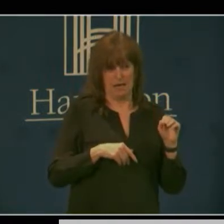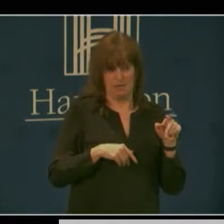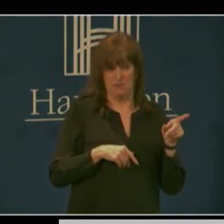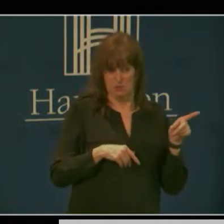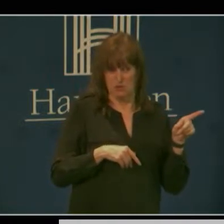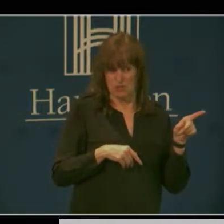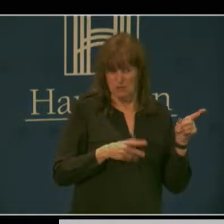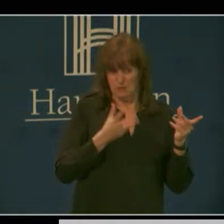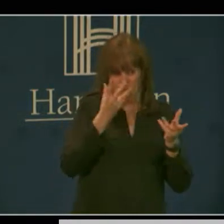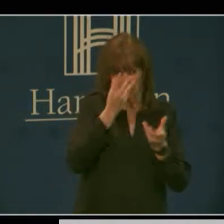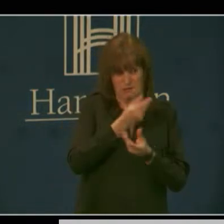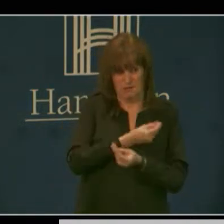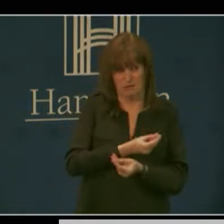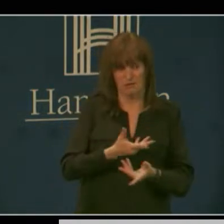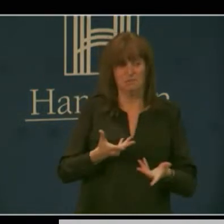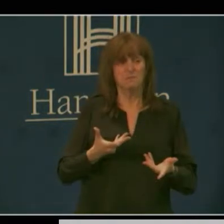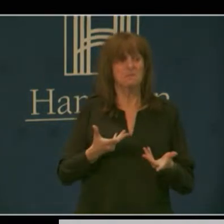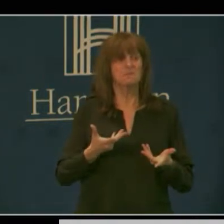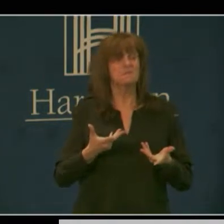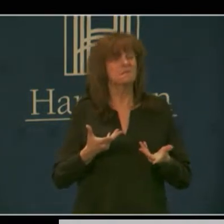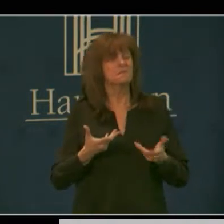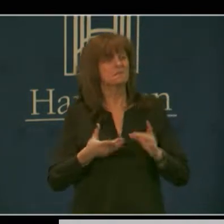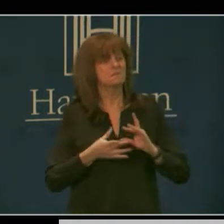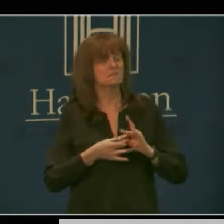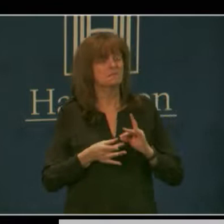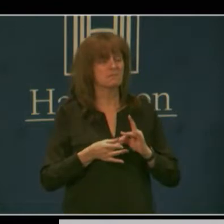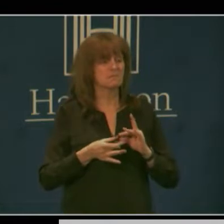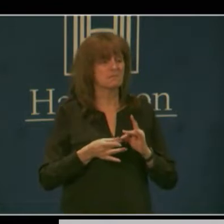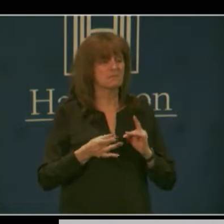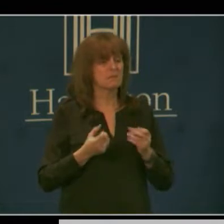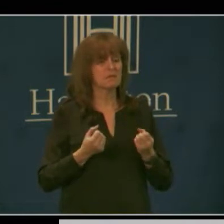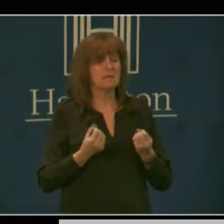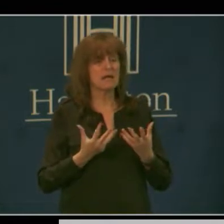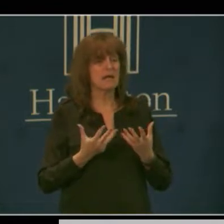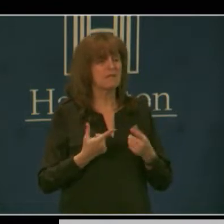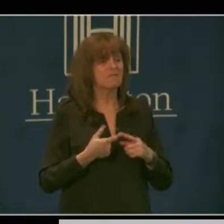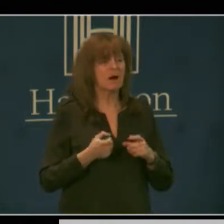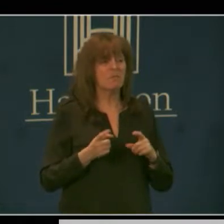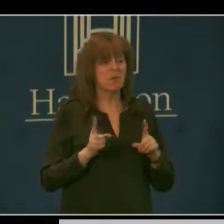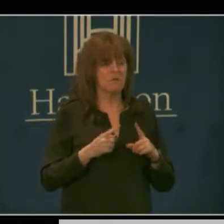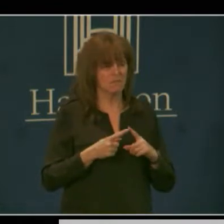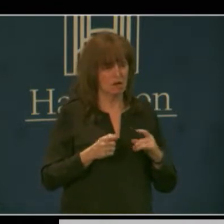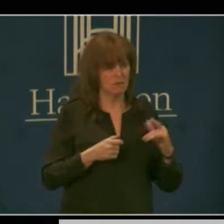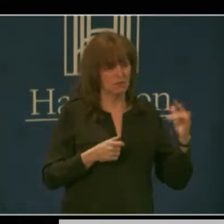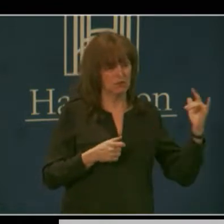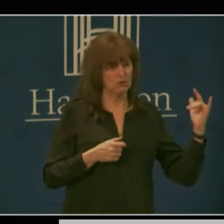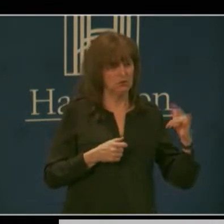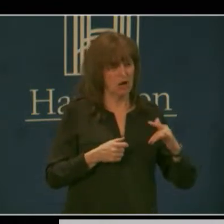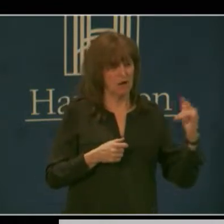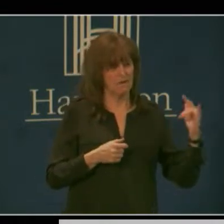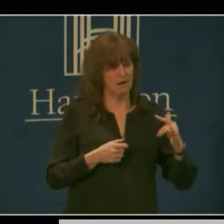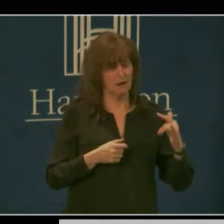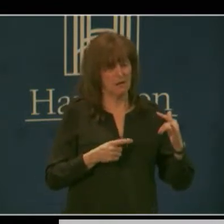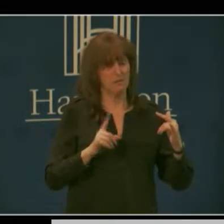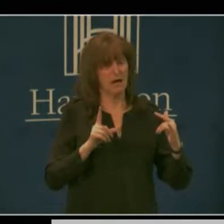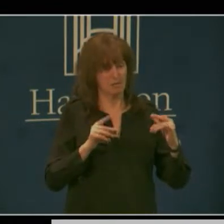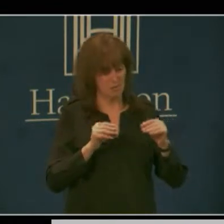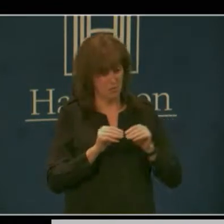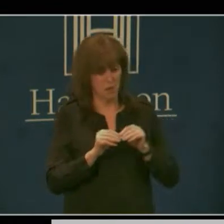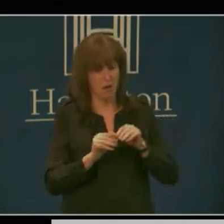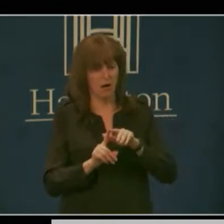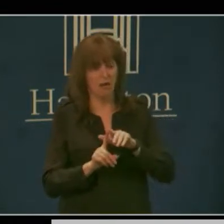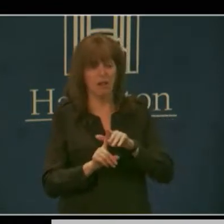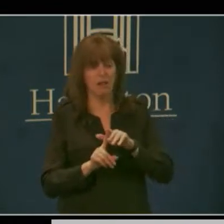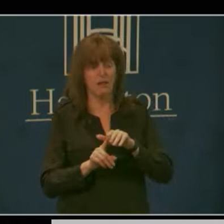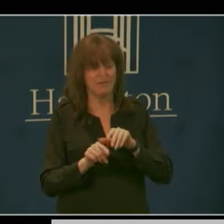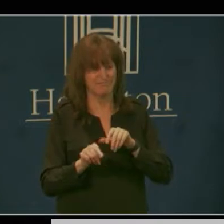obvious travel or contact, i.e. they were community spread. So that's a tipping point, because those are only going to go